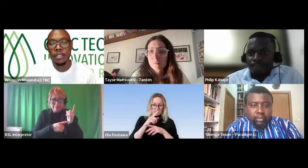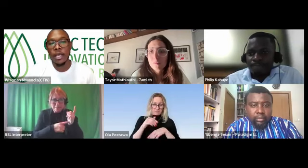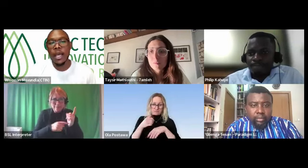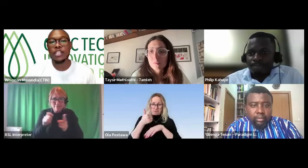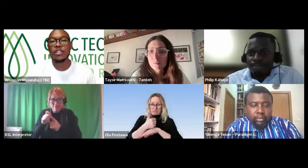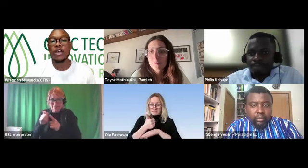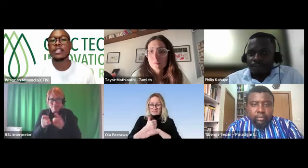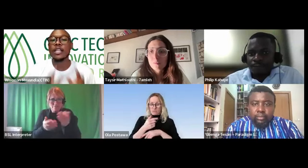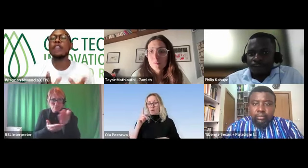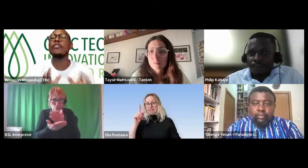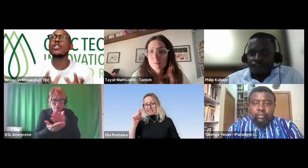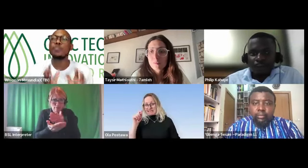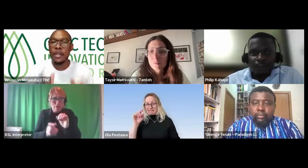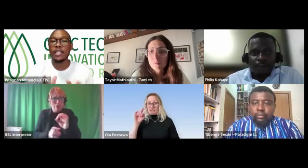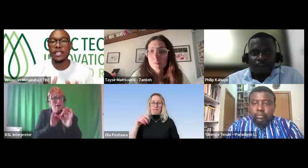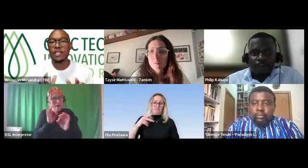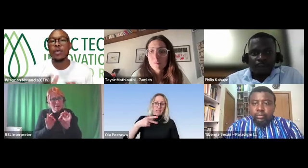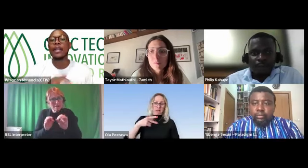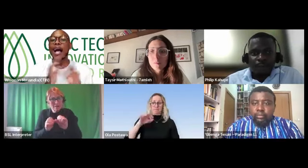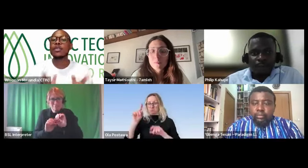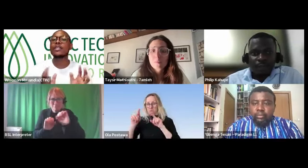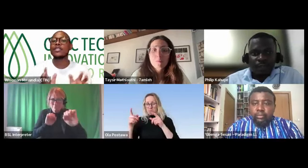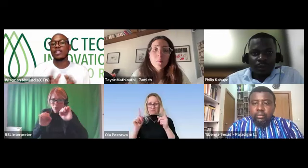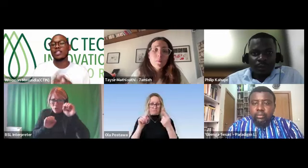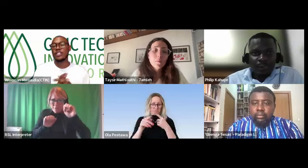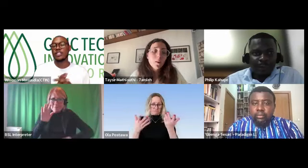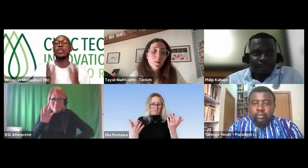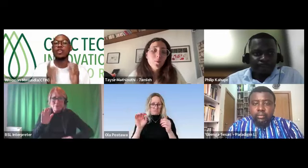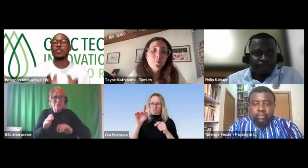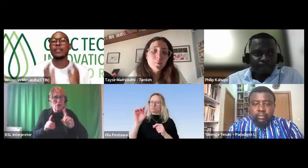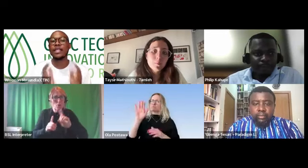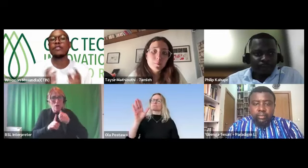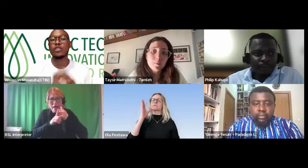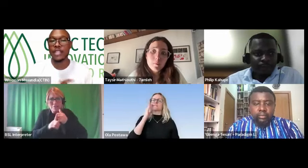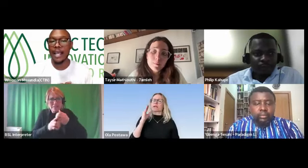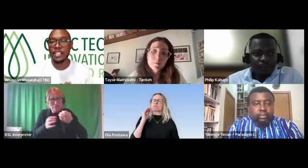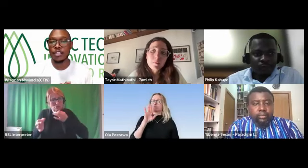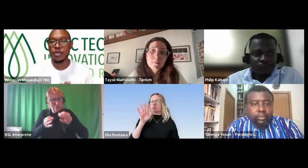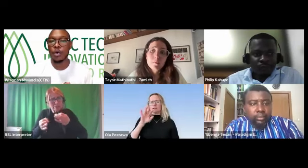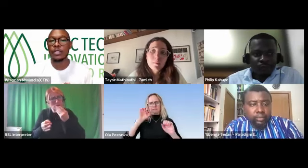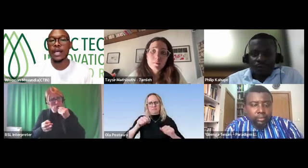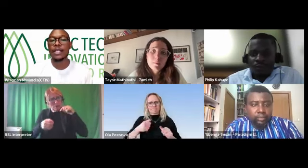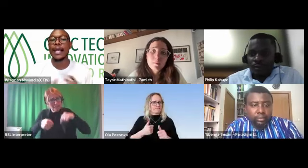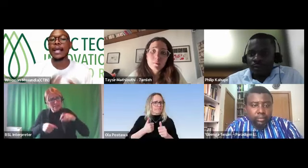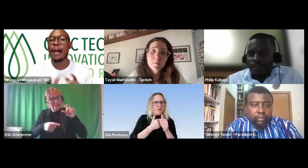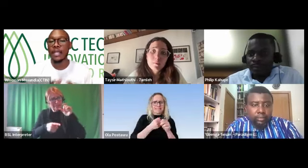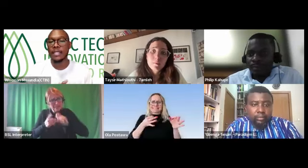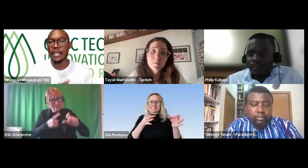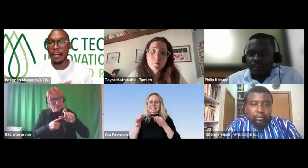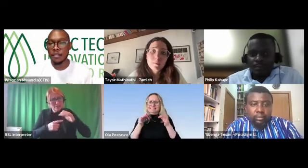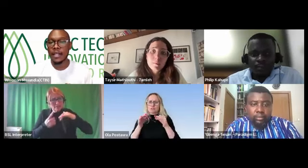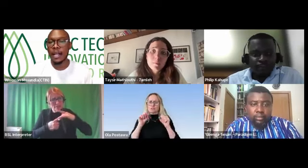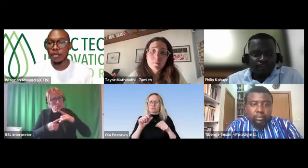speaking about. And she was asking, given your experiences, what advocacy strategies can be used by civil society to hold